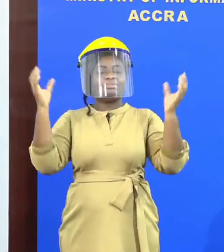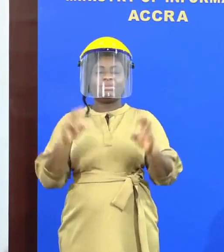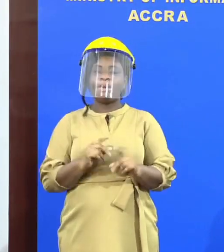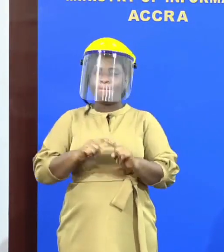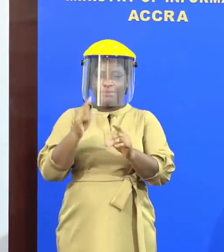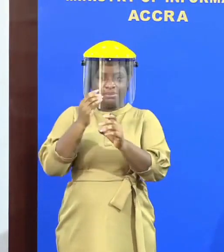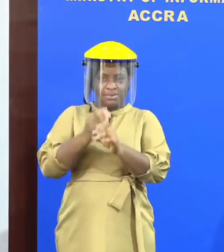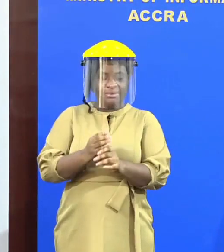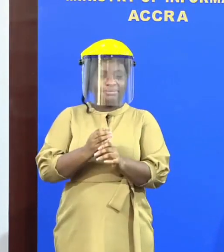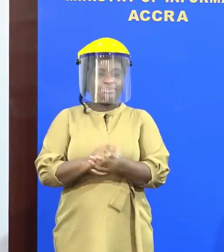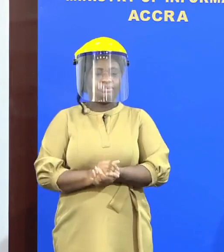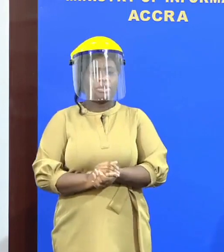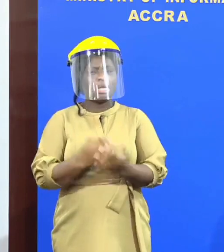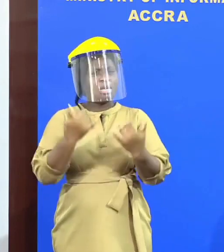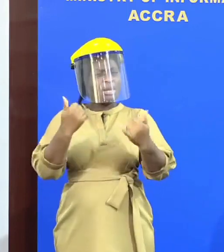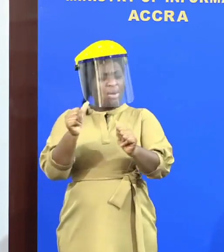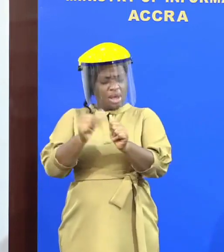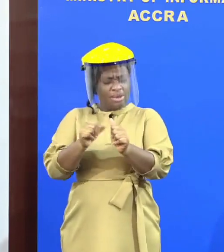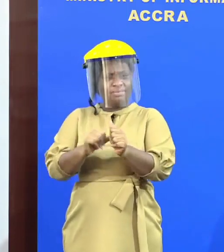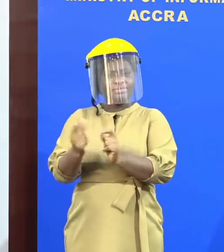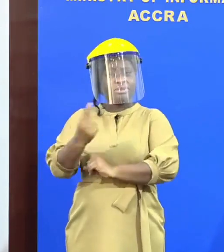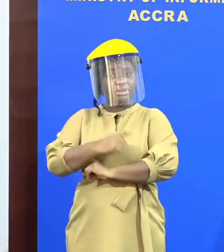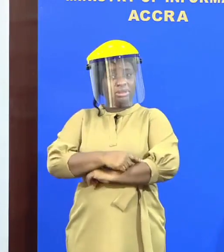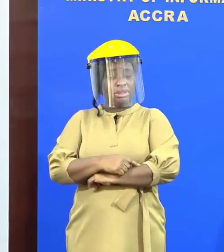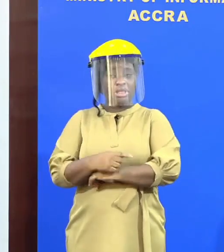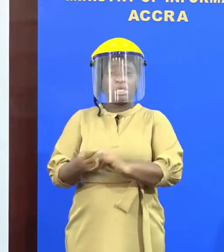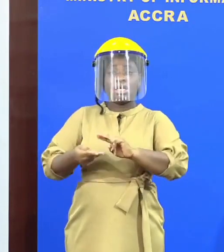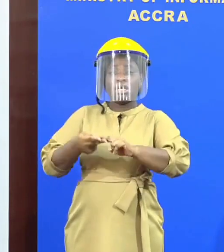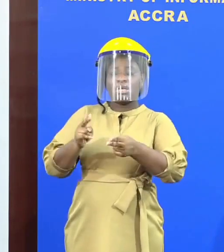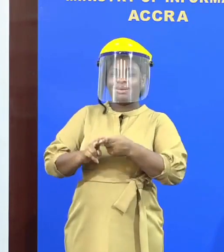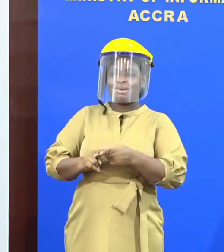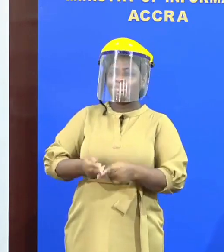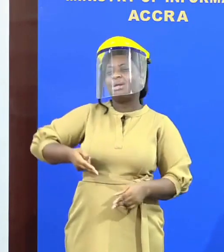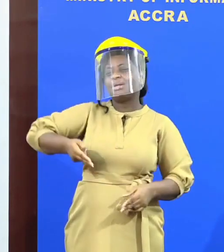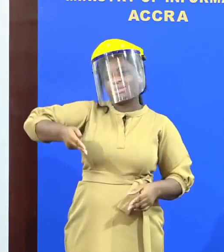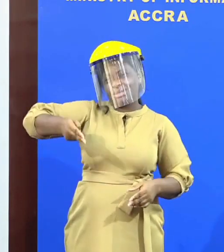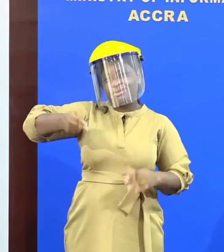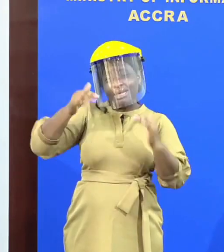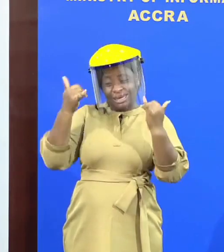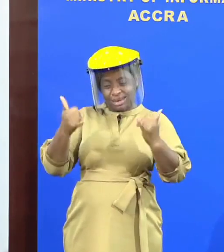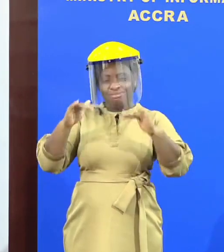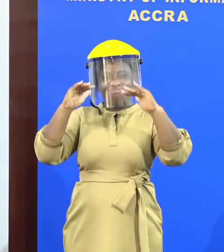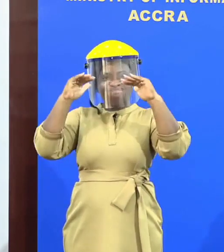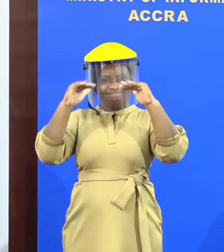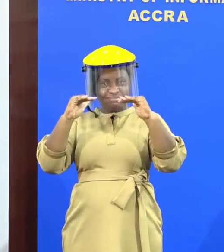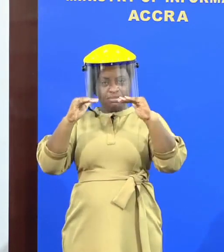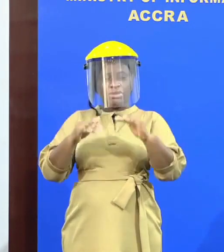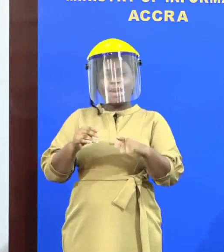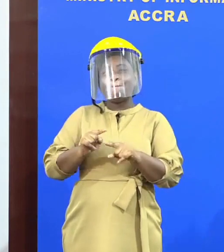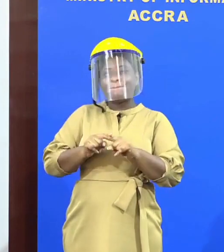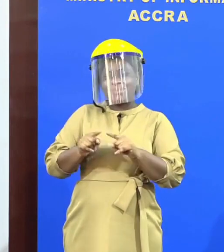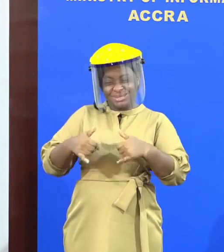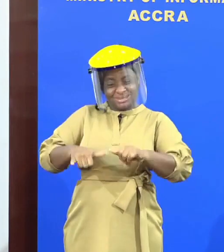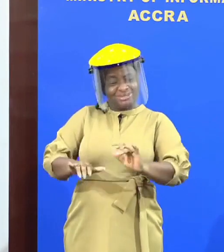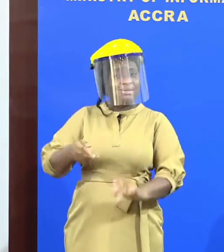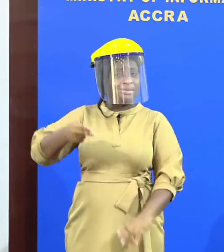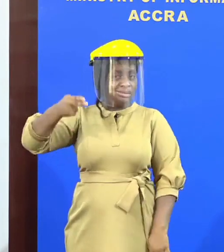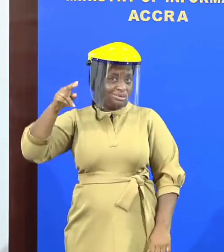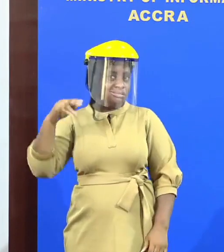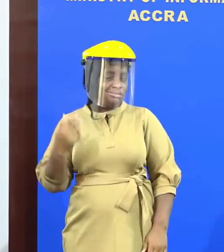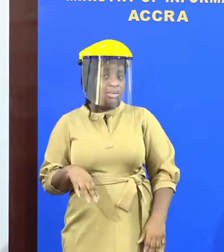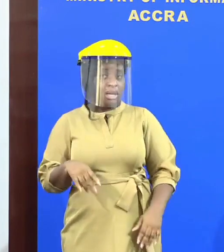The daily case count is stable but still high. It's stable but it's still high. It's stable but it's still high.